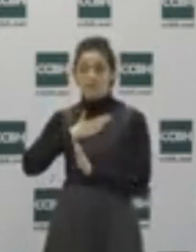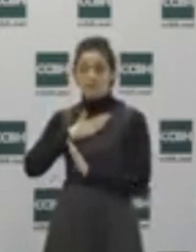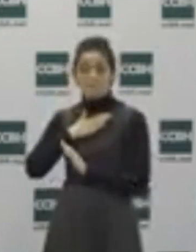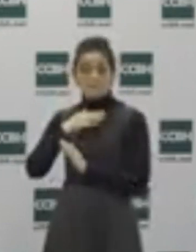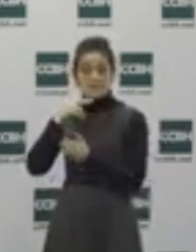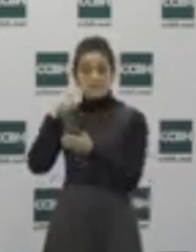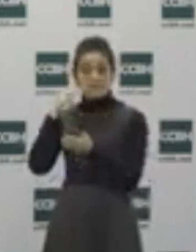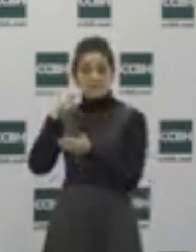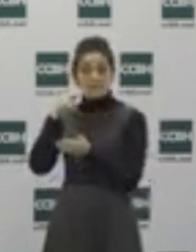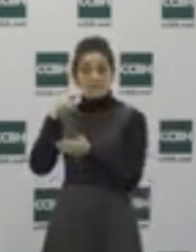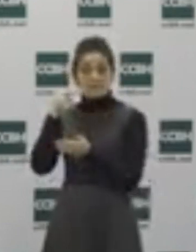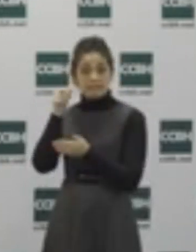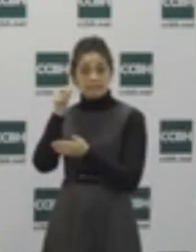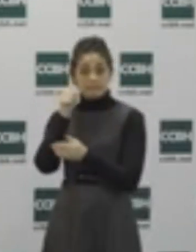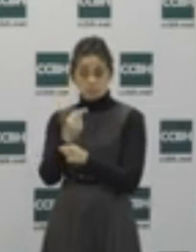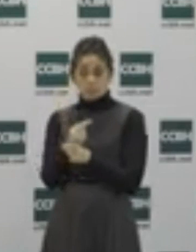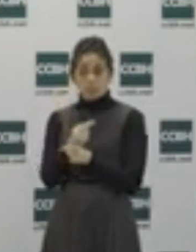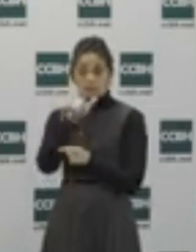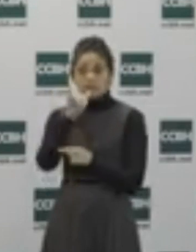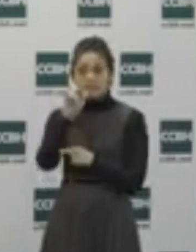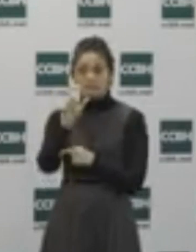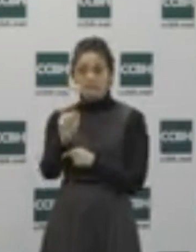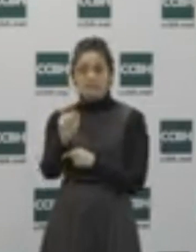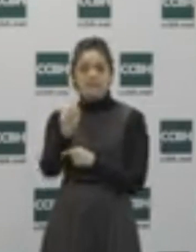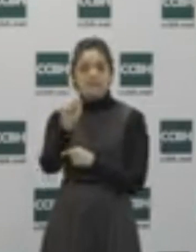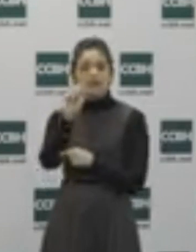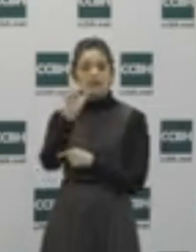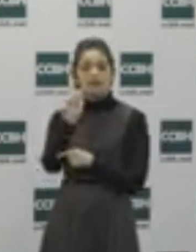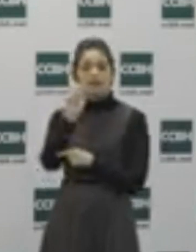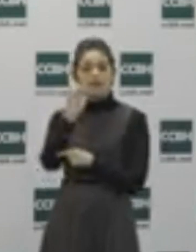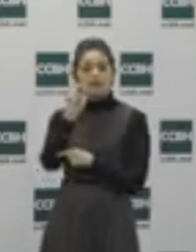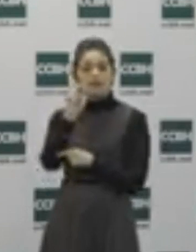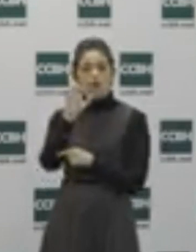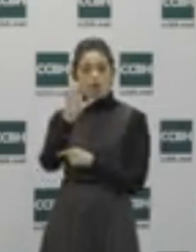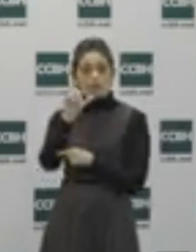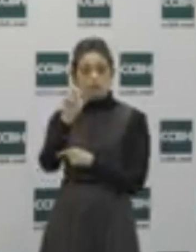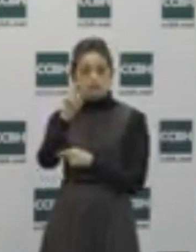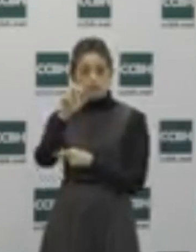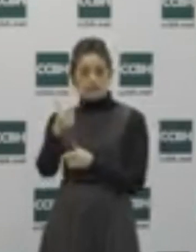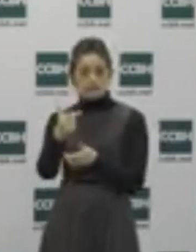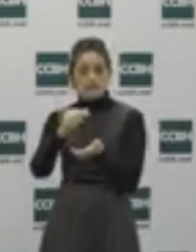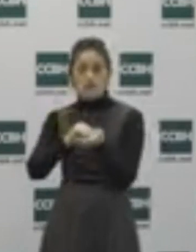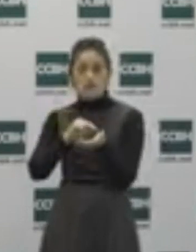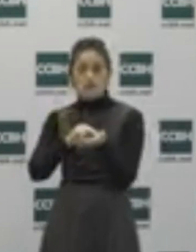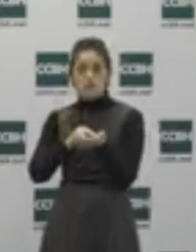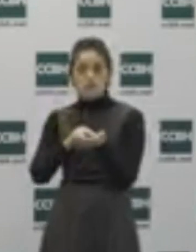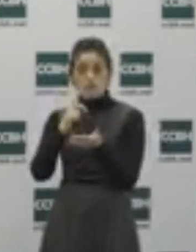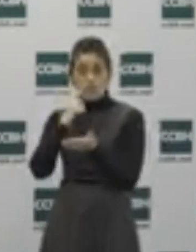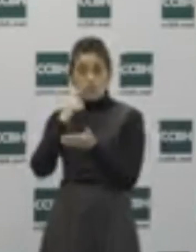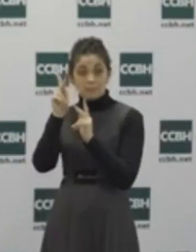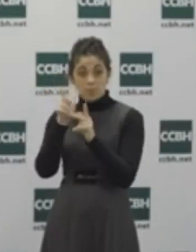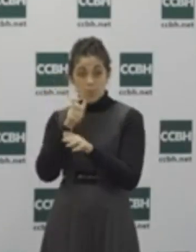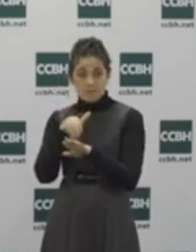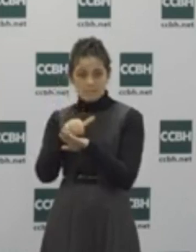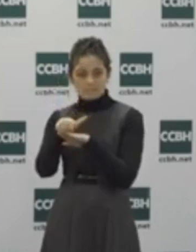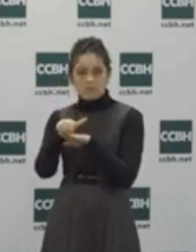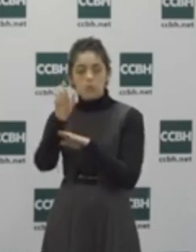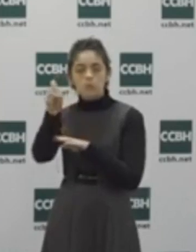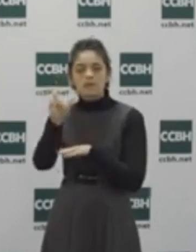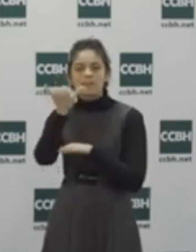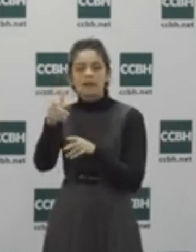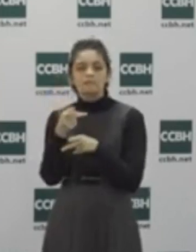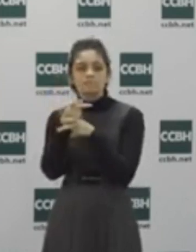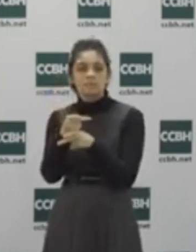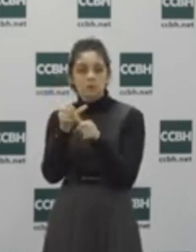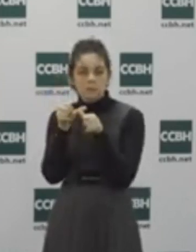oncology nurse, my sister Lisa, and she's been working throughout this response to provide care to cancer patients who need that